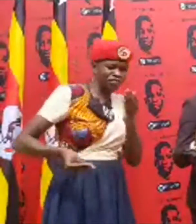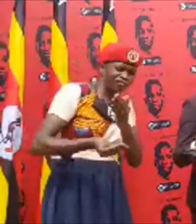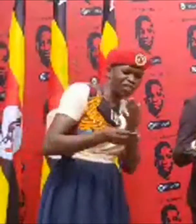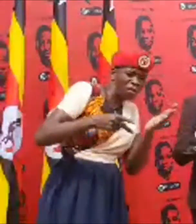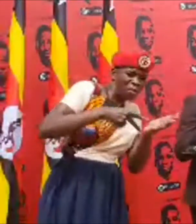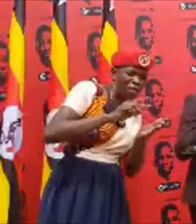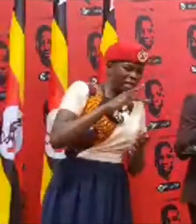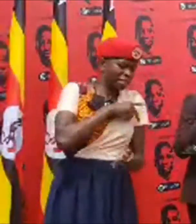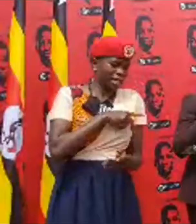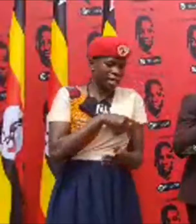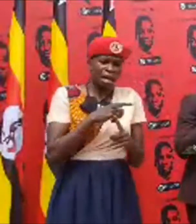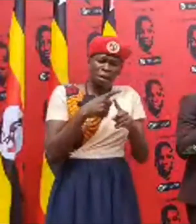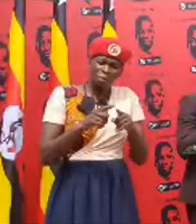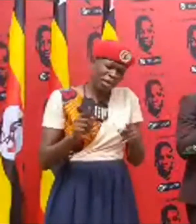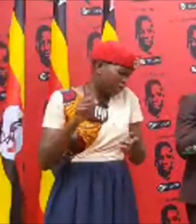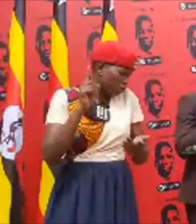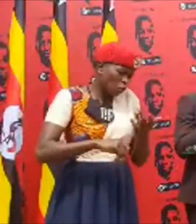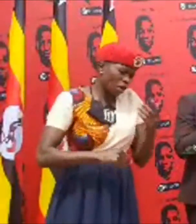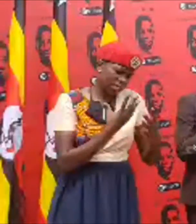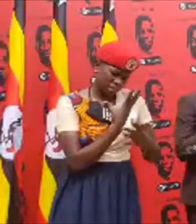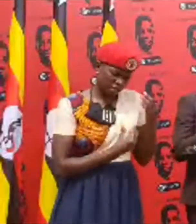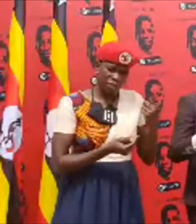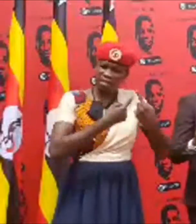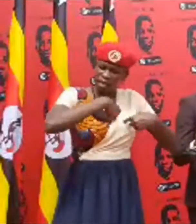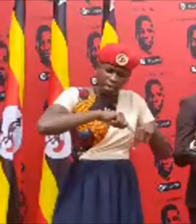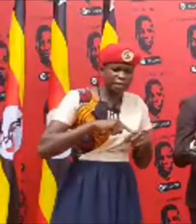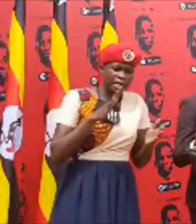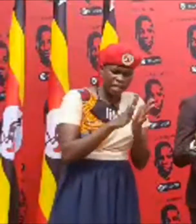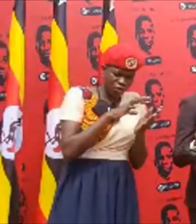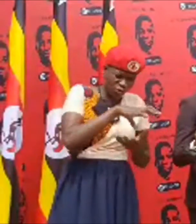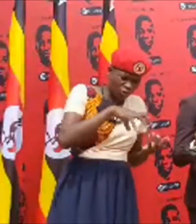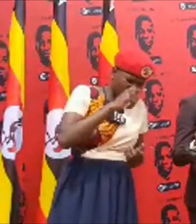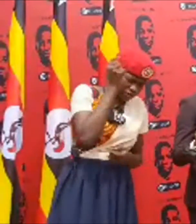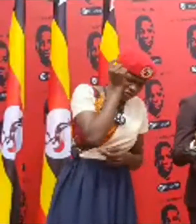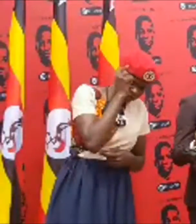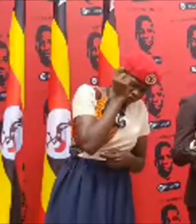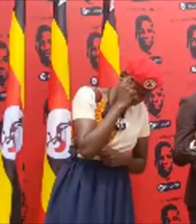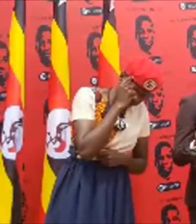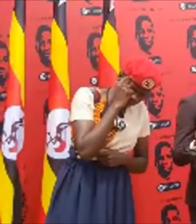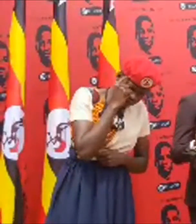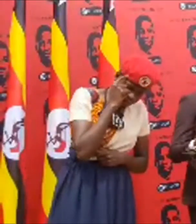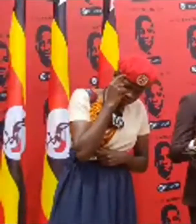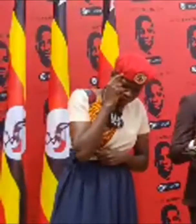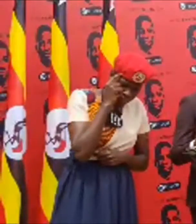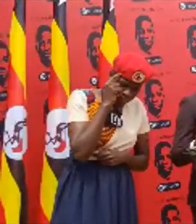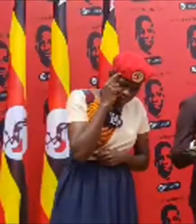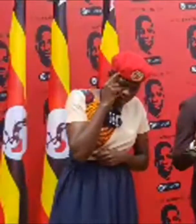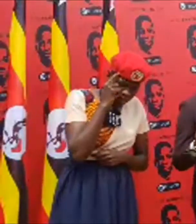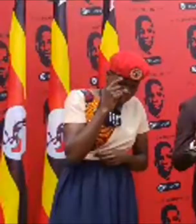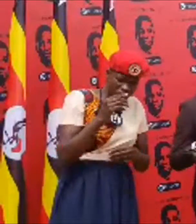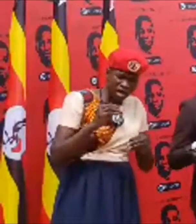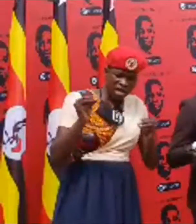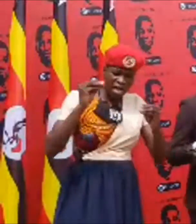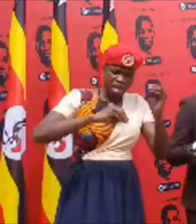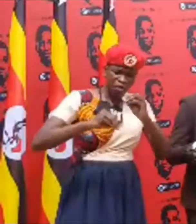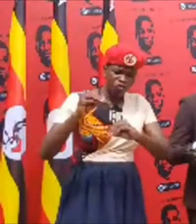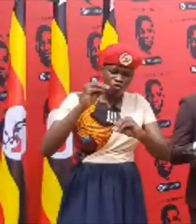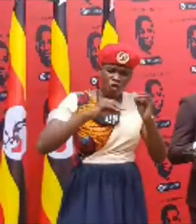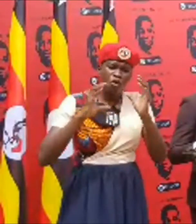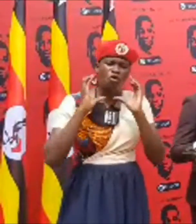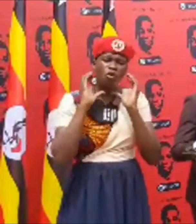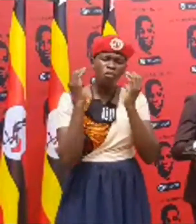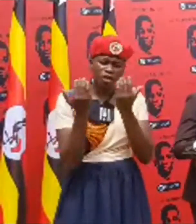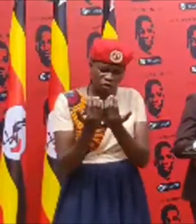ebifaananyi. Neffe ekisinga okutukyankalanya ng'ekibiina nti akakiiko k'ebyokulonda Electoral Commission